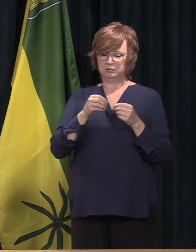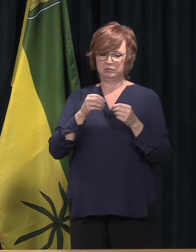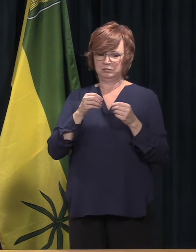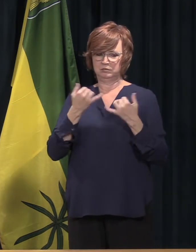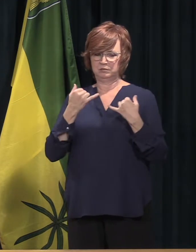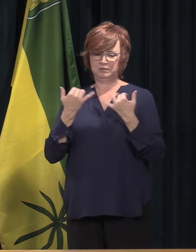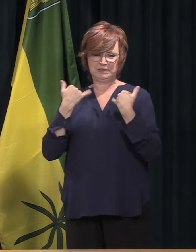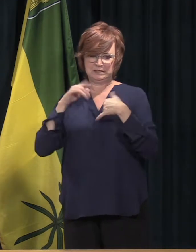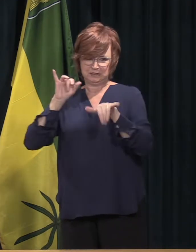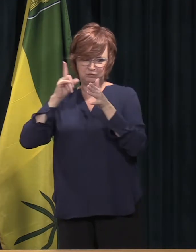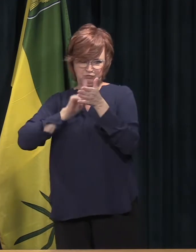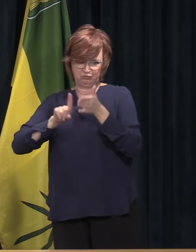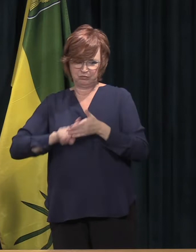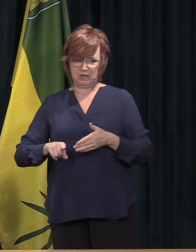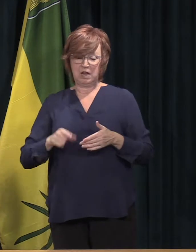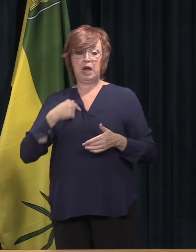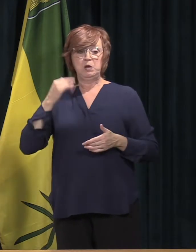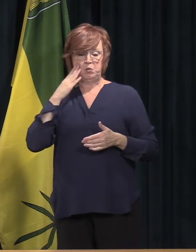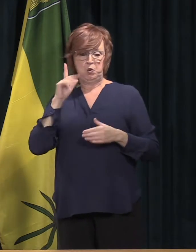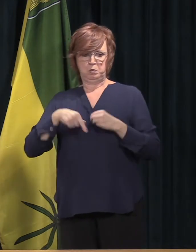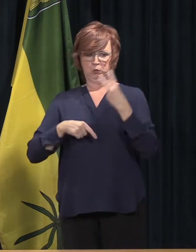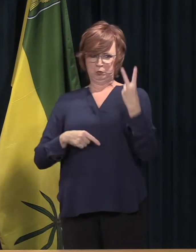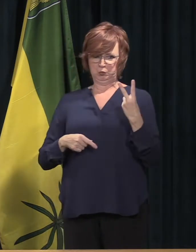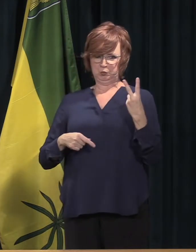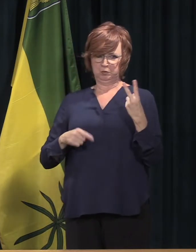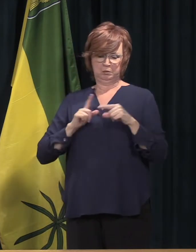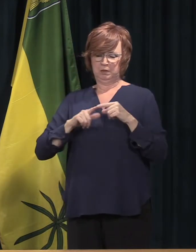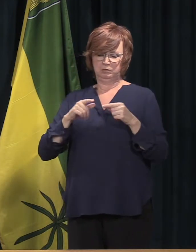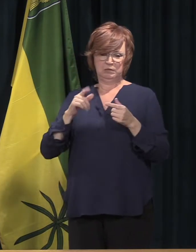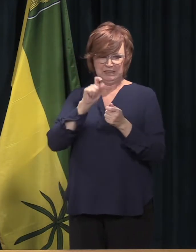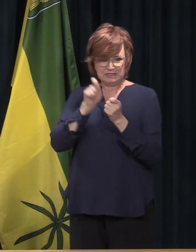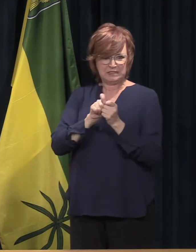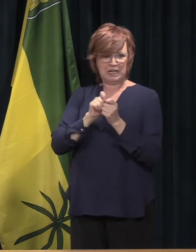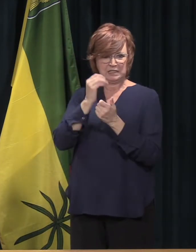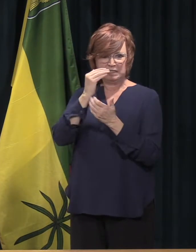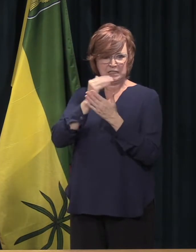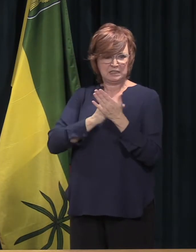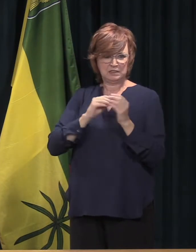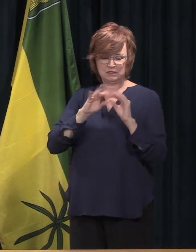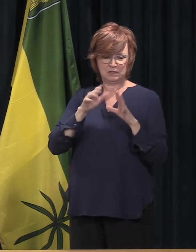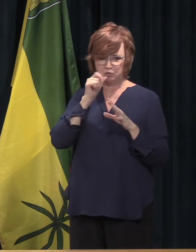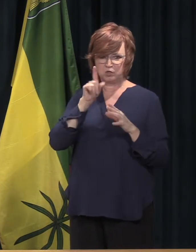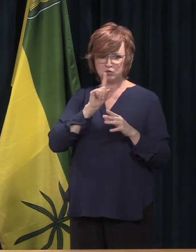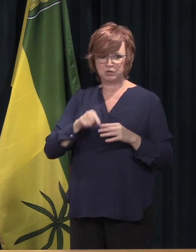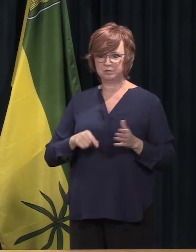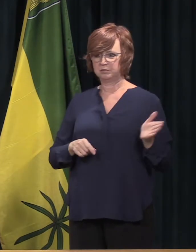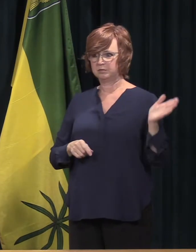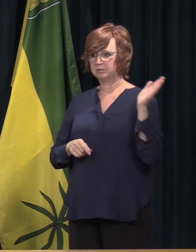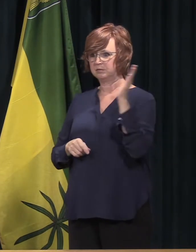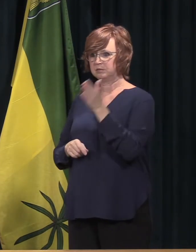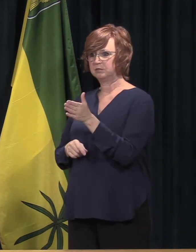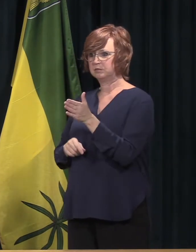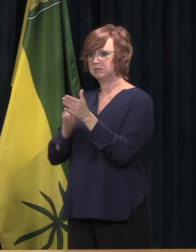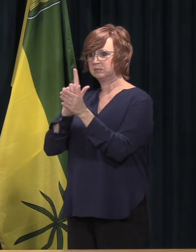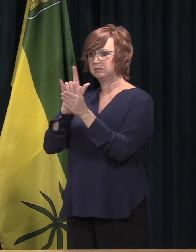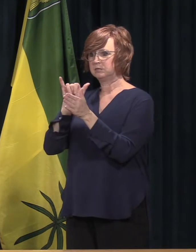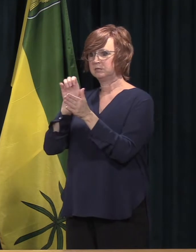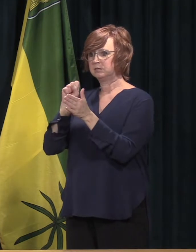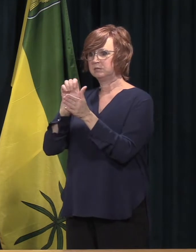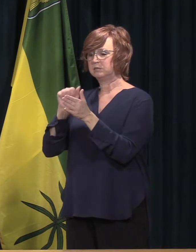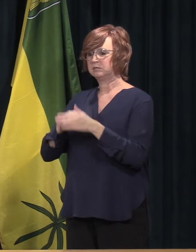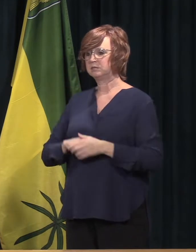two, but we need to tabulate this in a more systematic way. Sorry, Lisa first. What kind of consequences are there